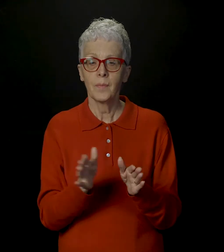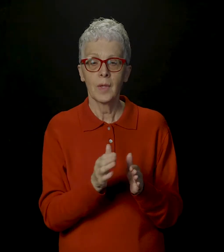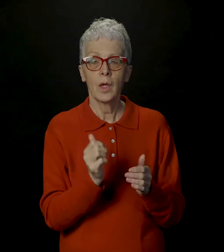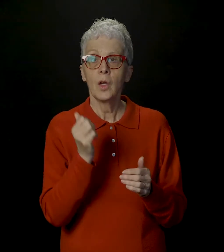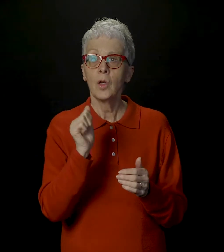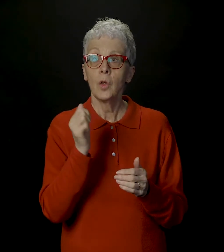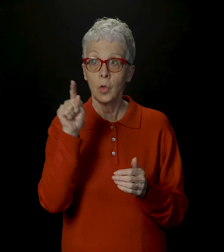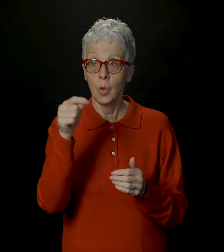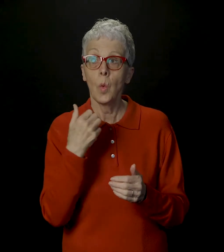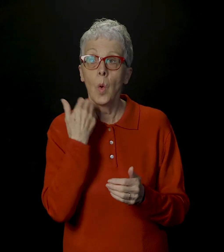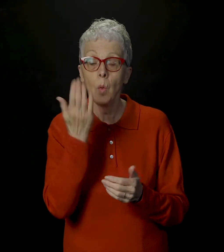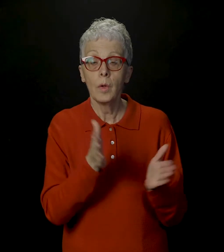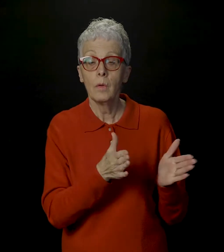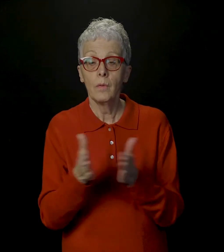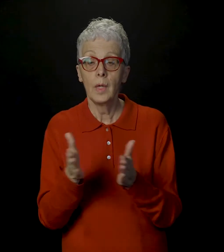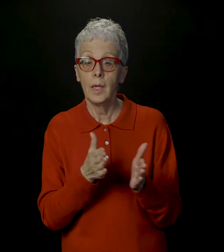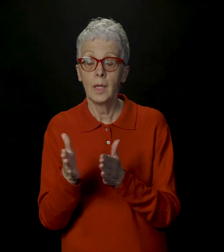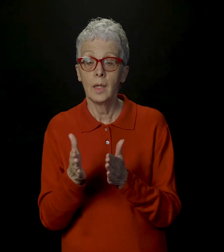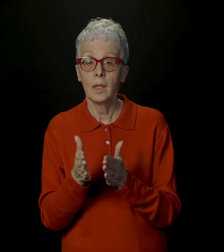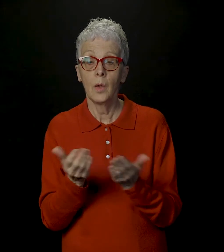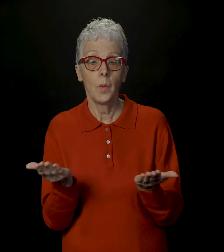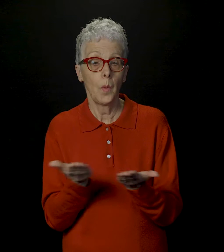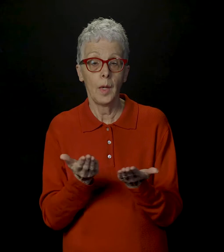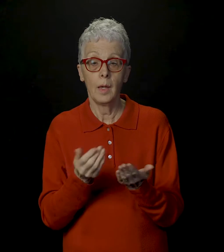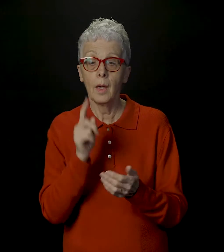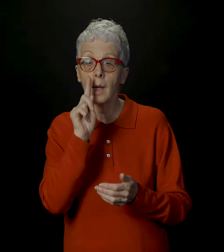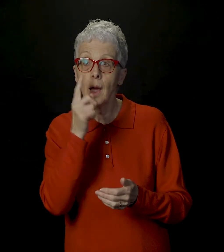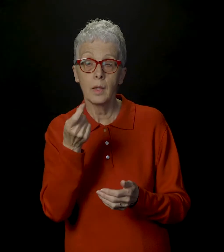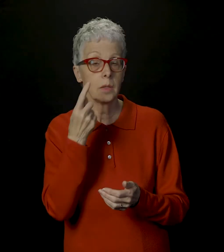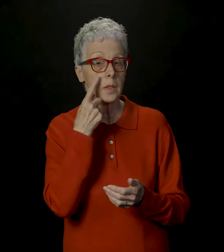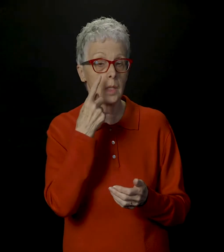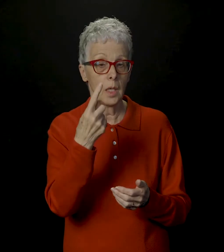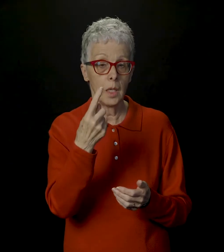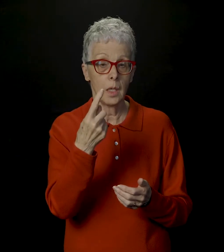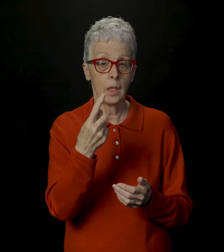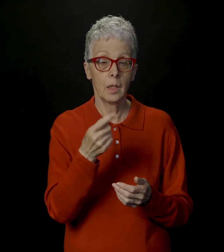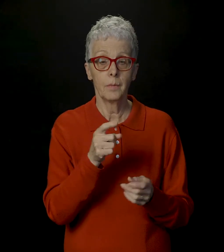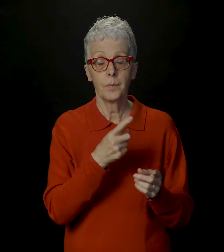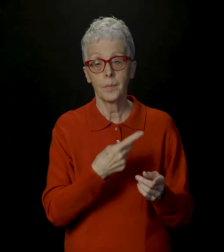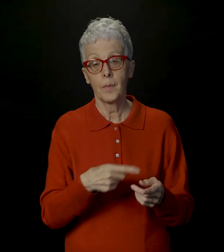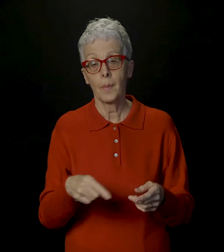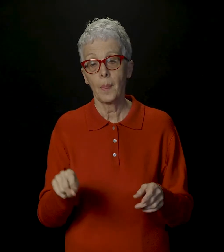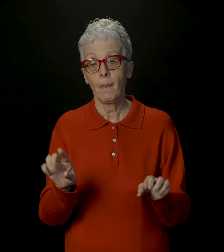You're always moving In the unseen